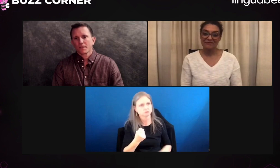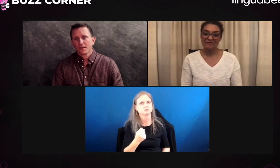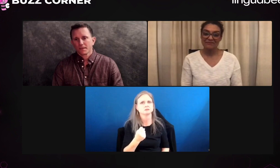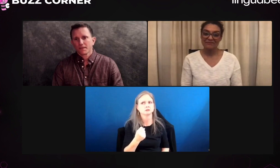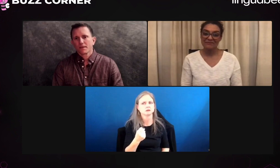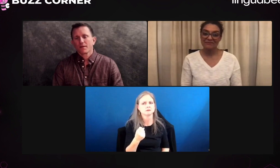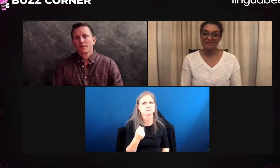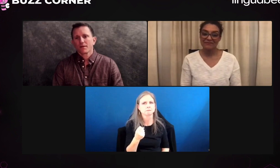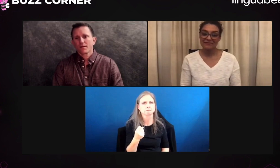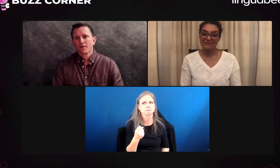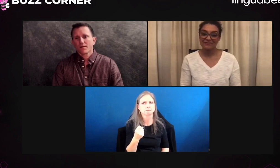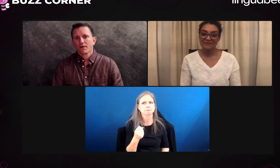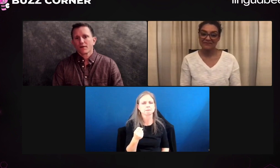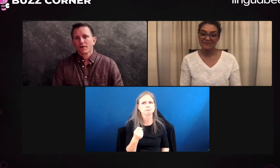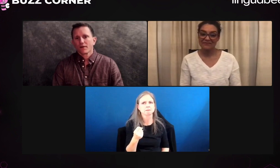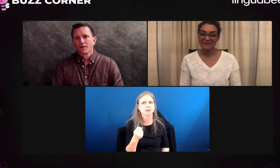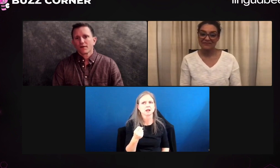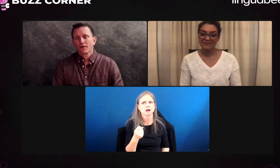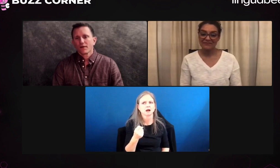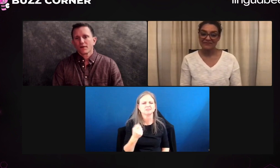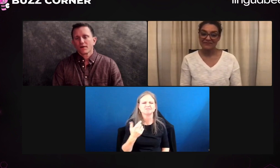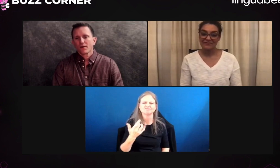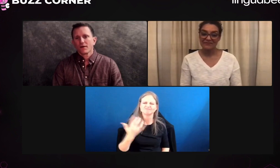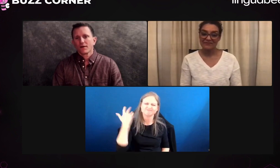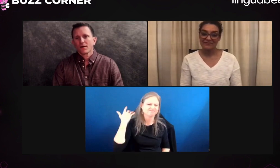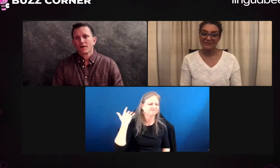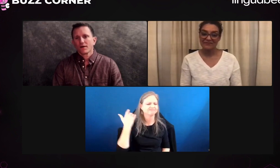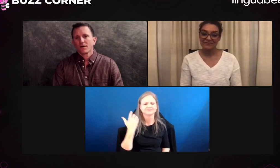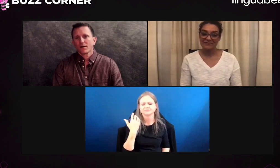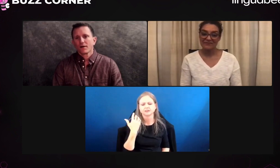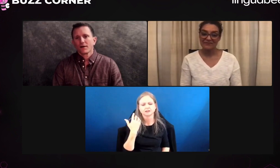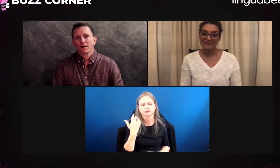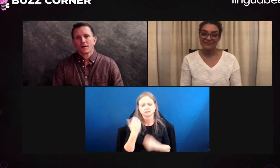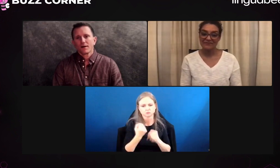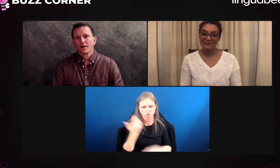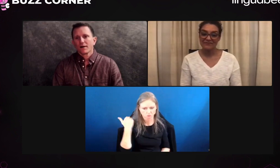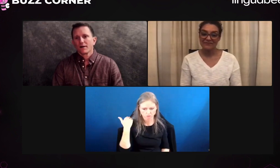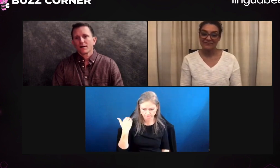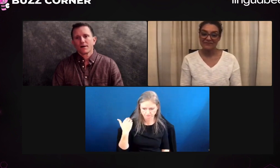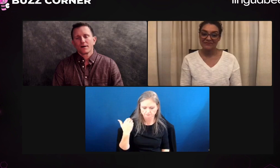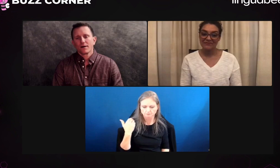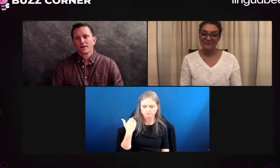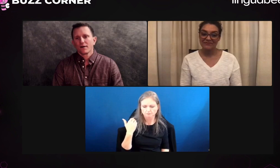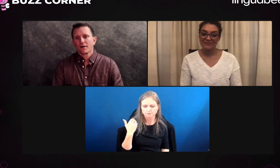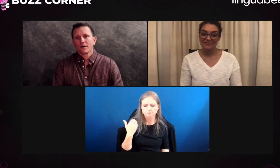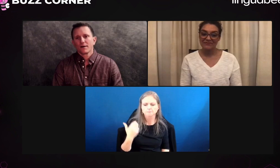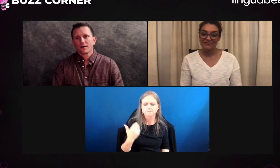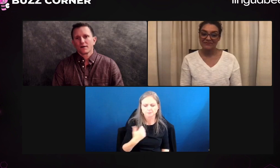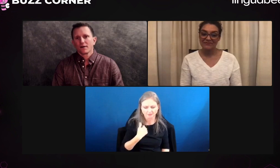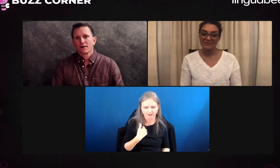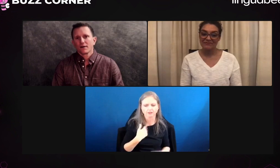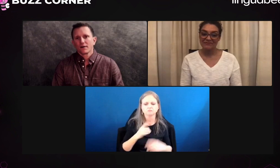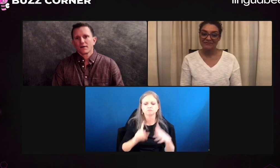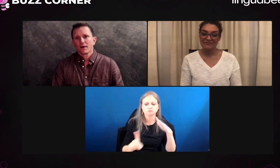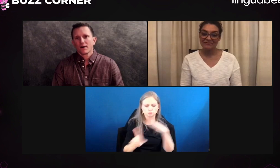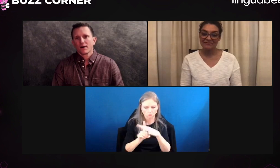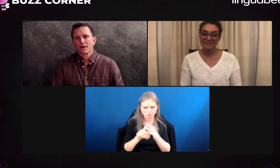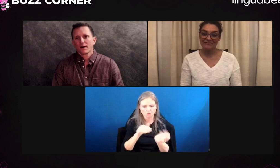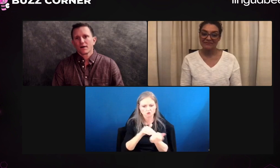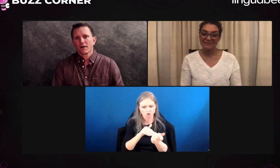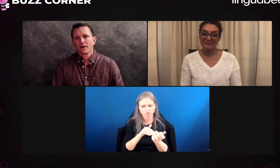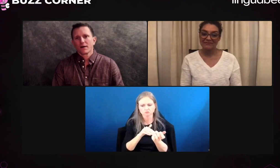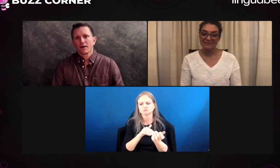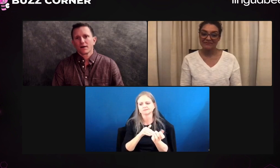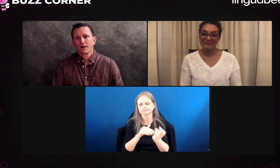putting oneself at risk. So just to share specifically one particular situation, this was quite some time ago, a few